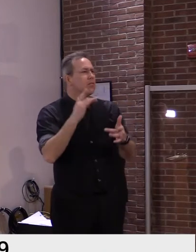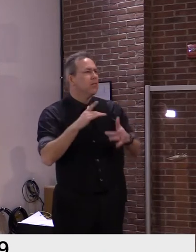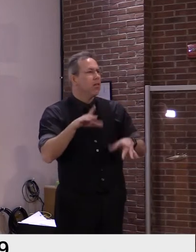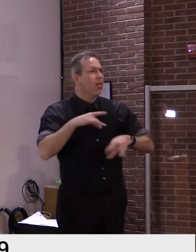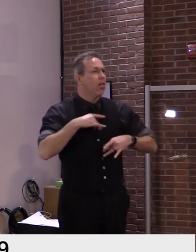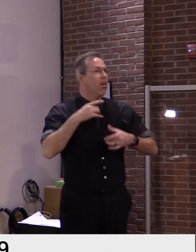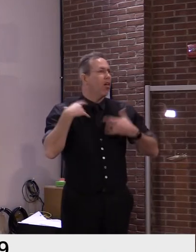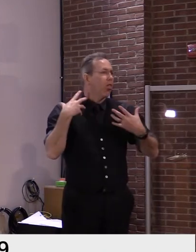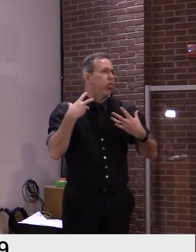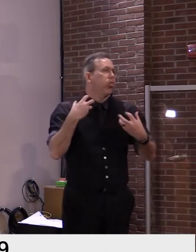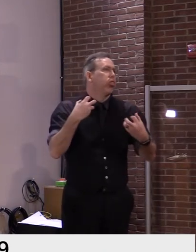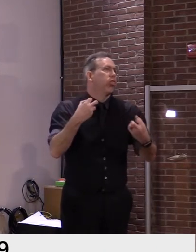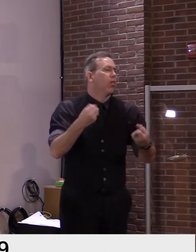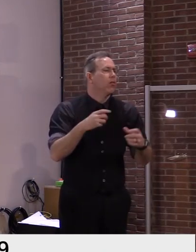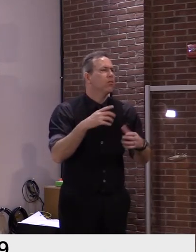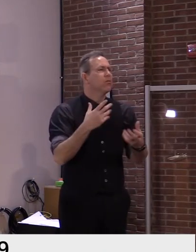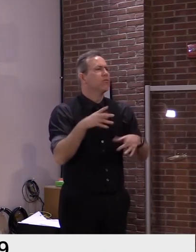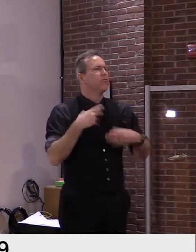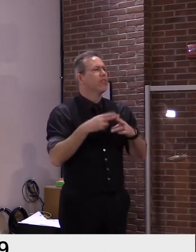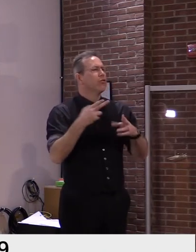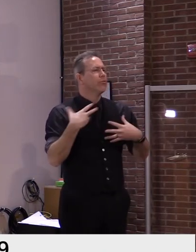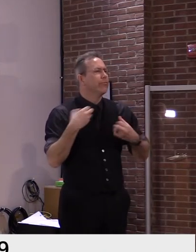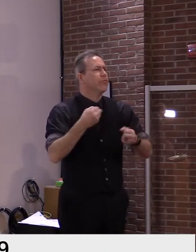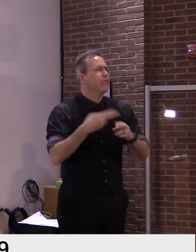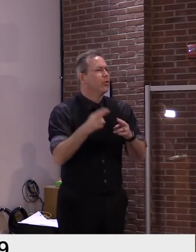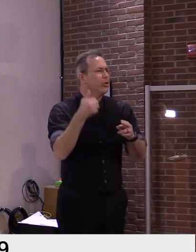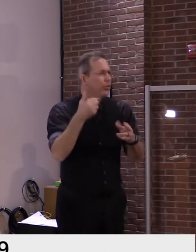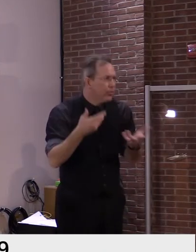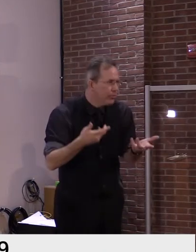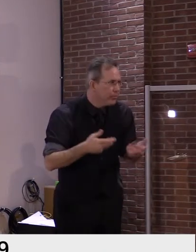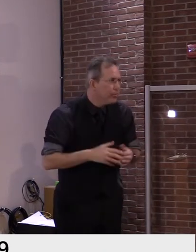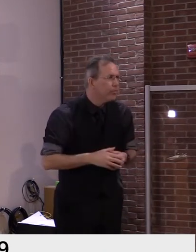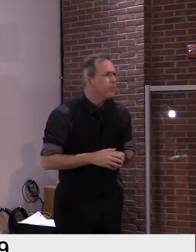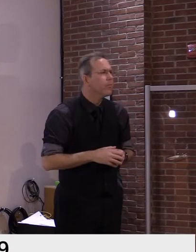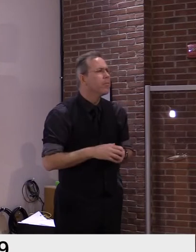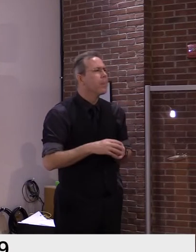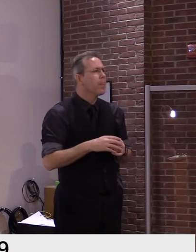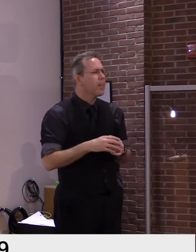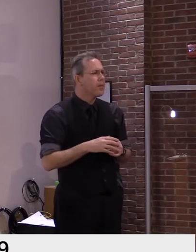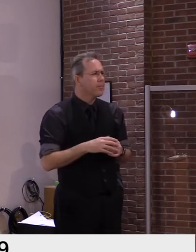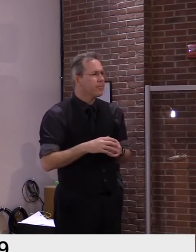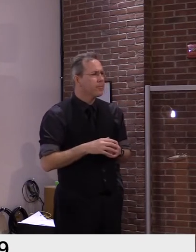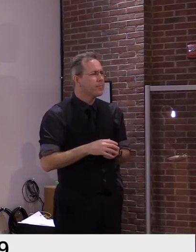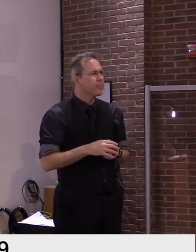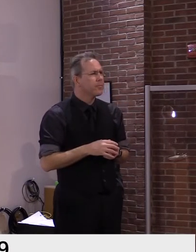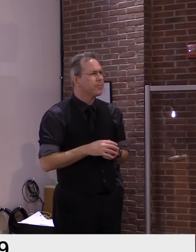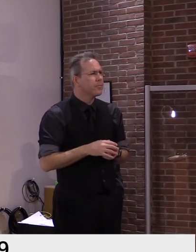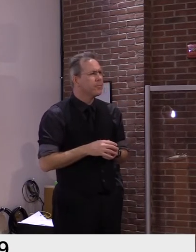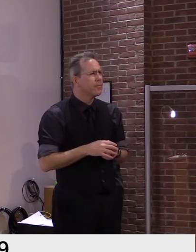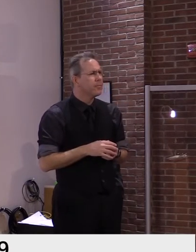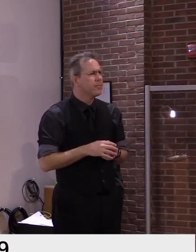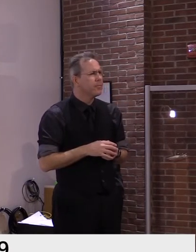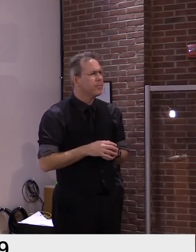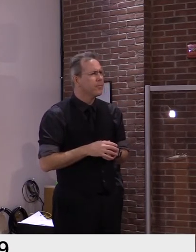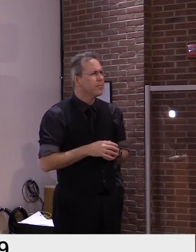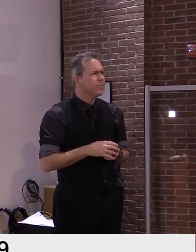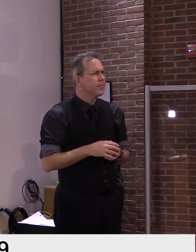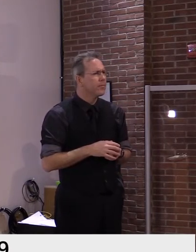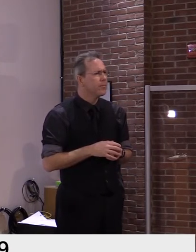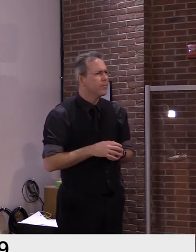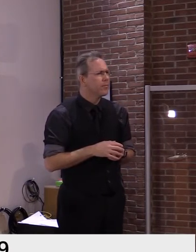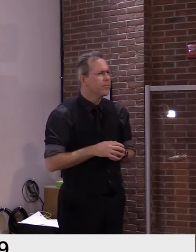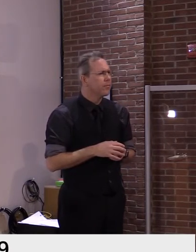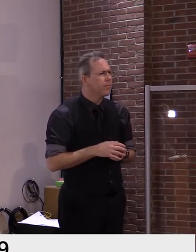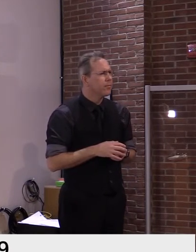post-acute symptoms from coronavirus, for what that's worth. But can't answer your question yet. We need to